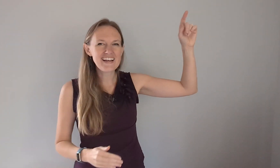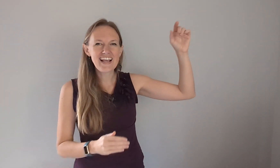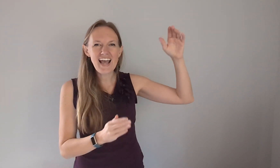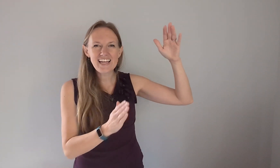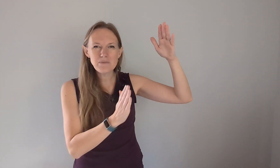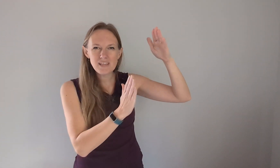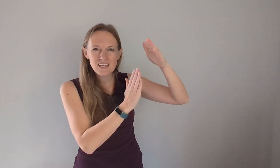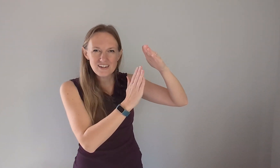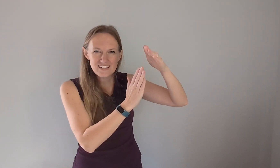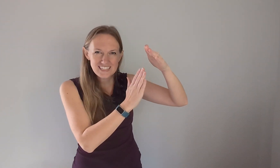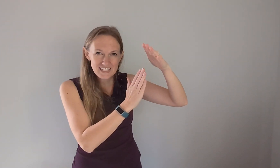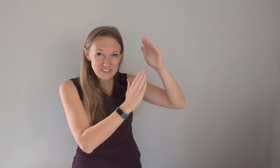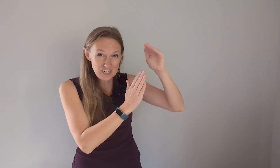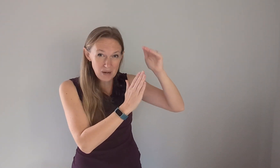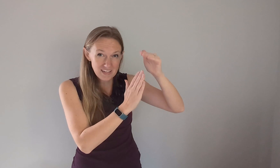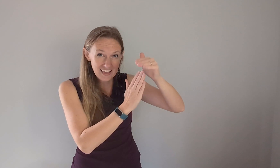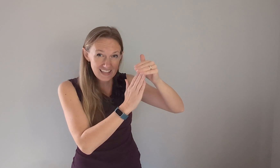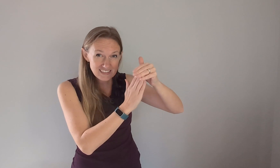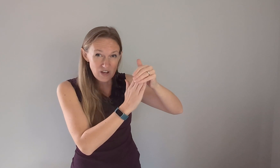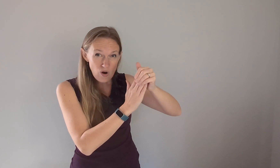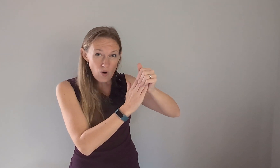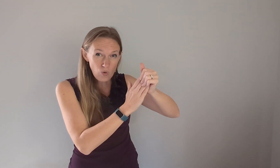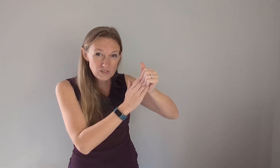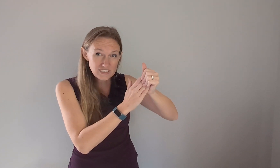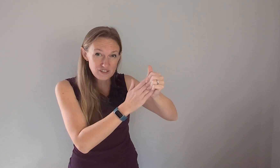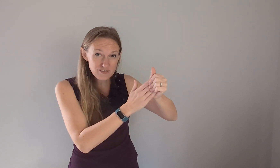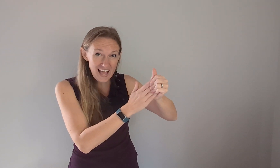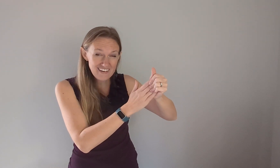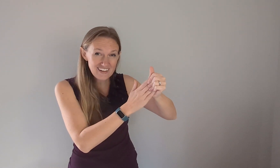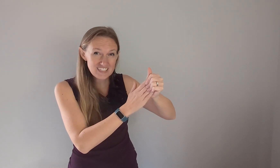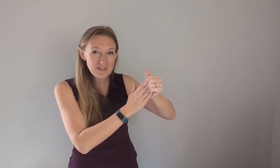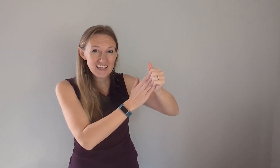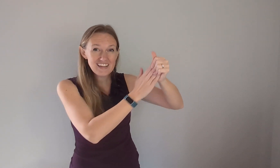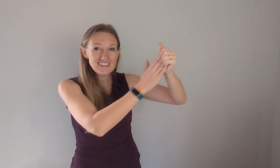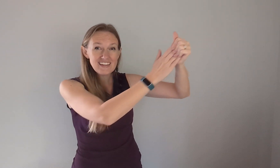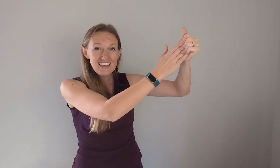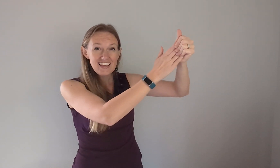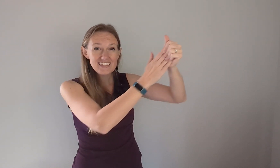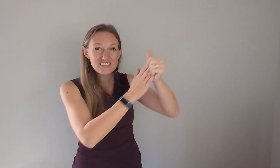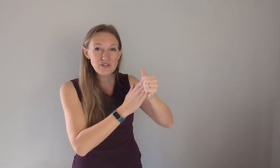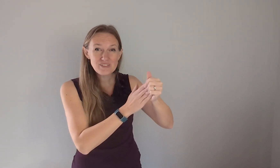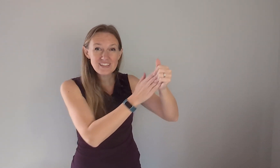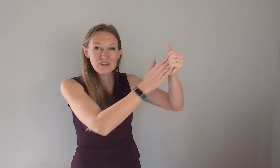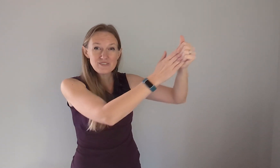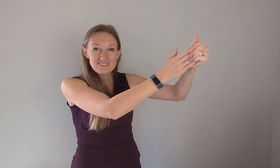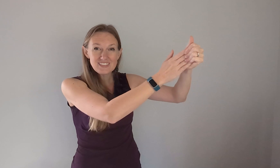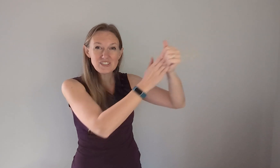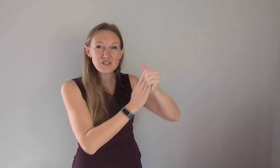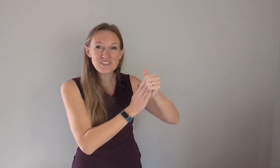then guiding me. You're going to take your dominant hand, holding your flat non-dominant hand, and you're showing